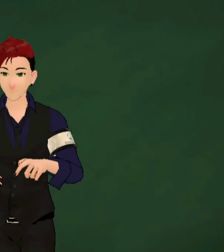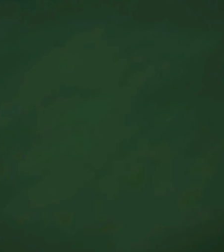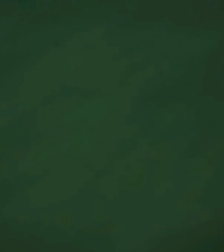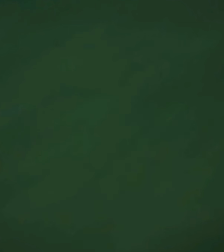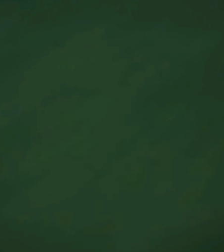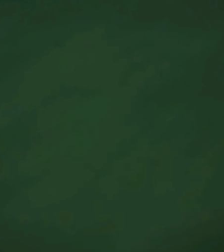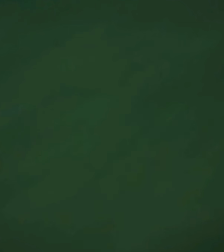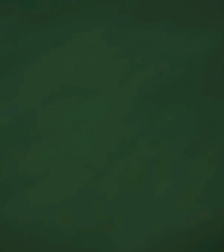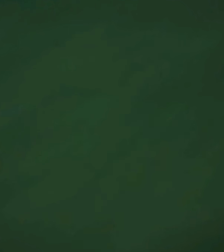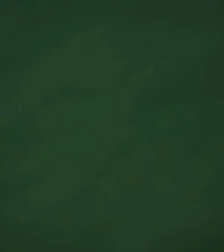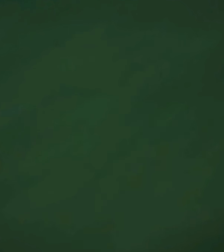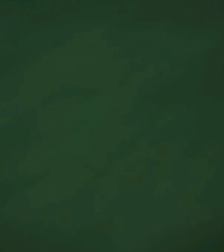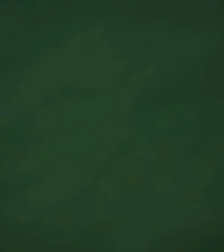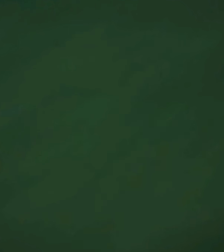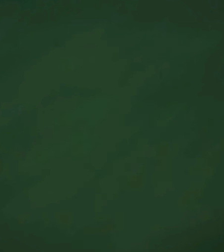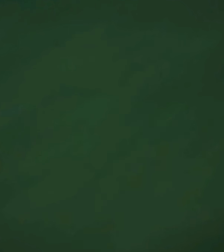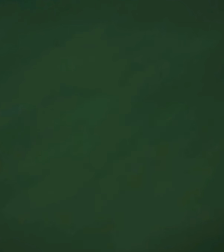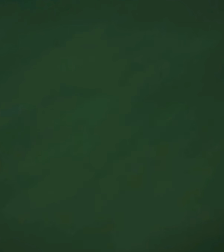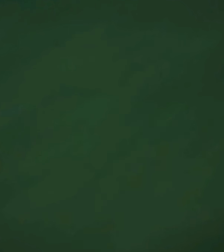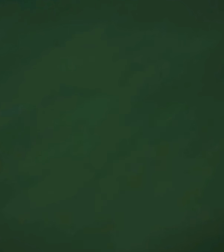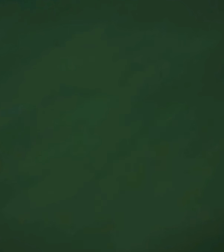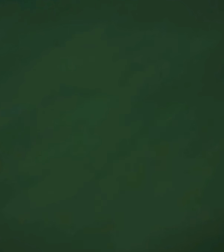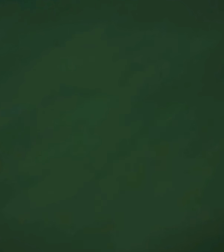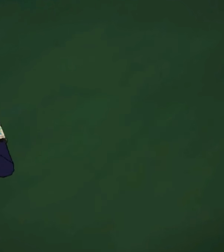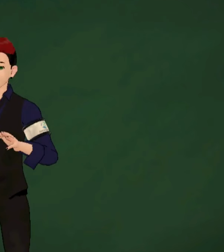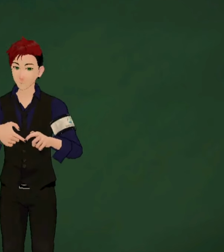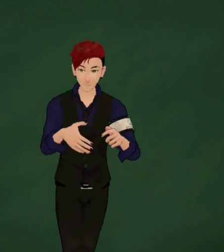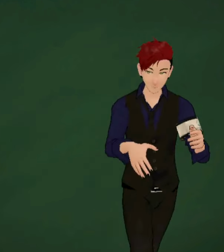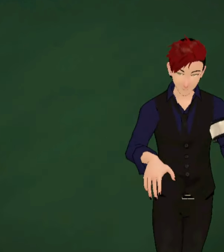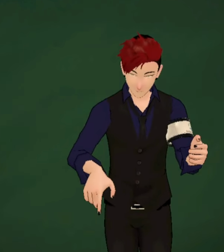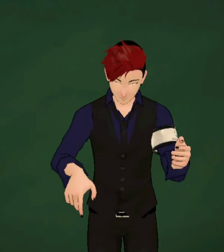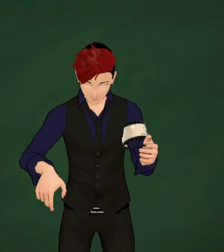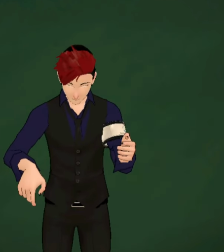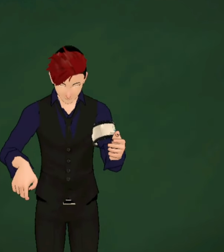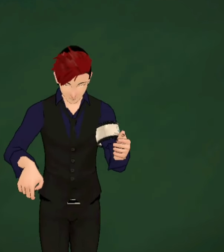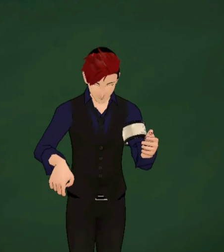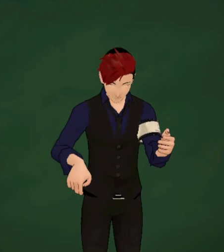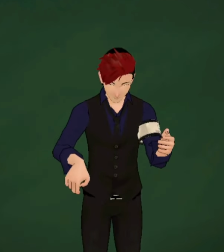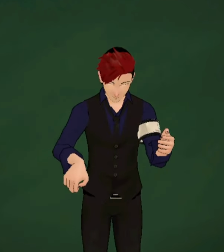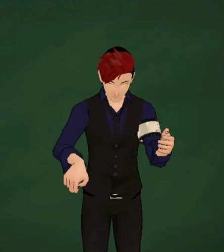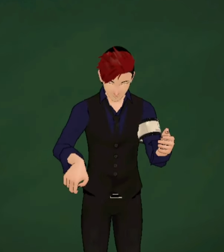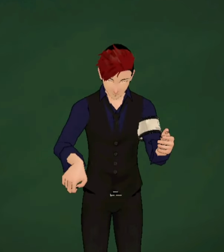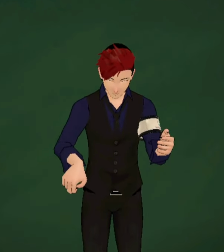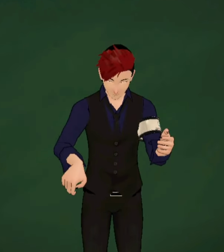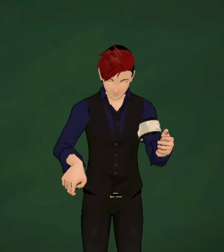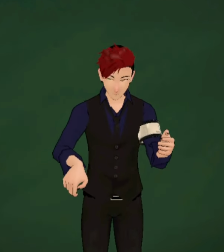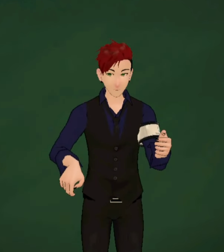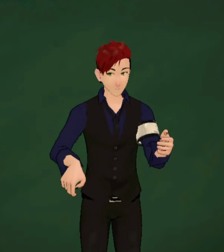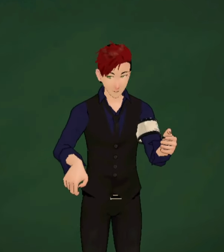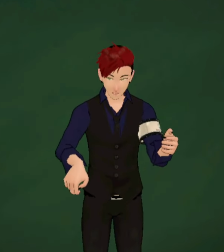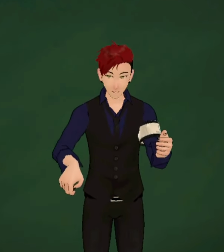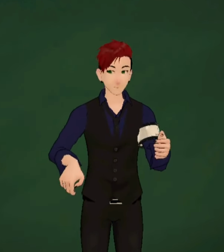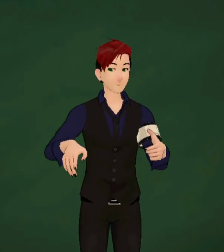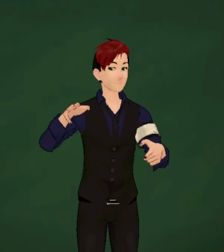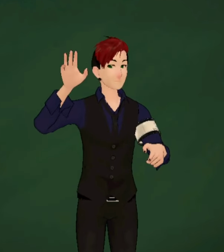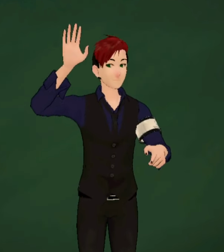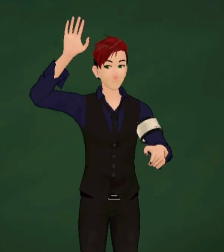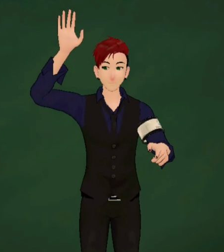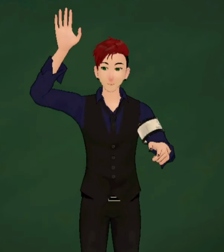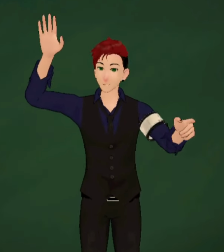There we go. Oh, pico. I don't even know what that It is. didn't solve the first one. All right. Pico de gallo. That's fine.